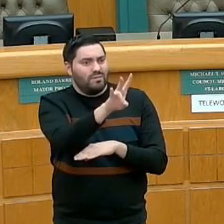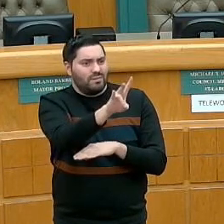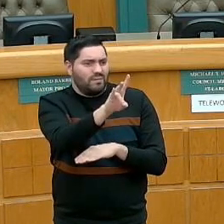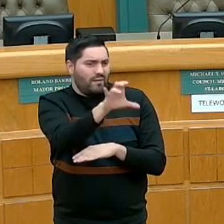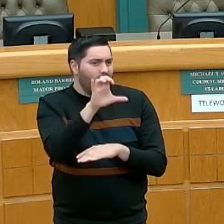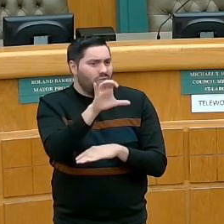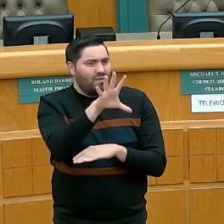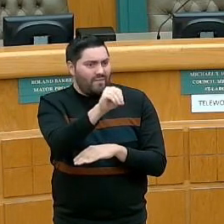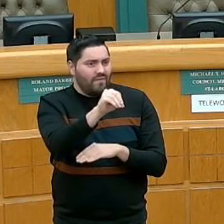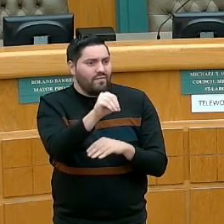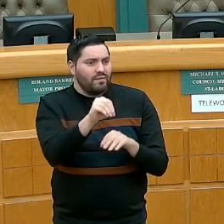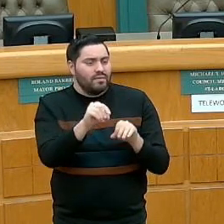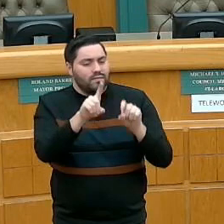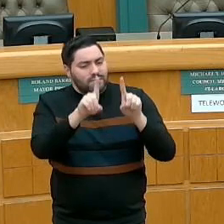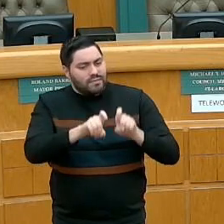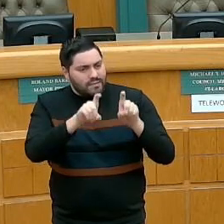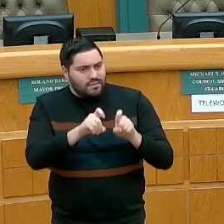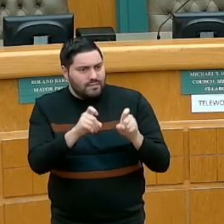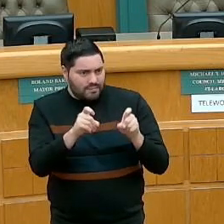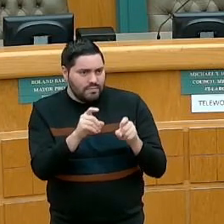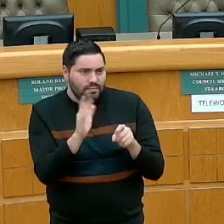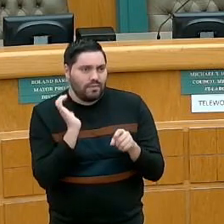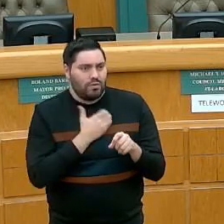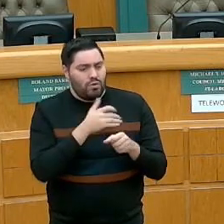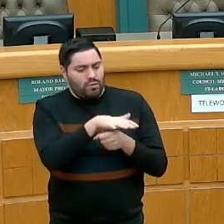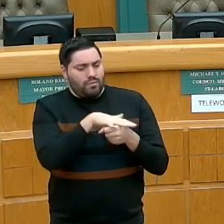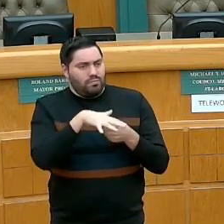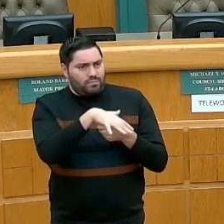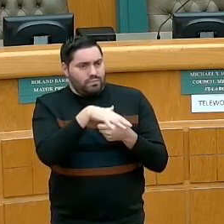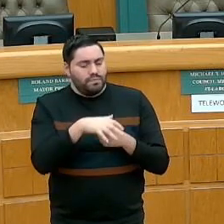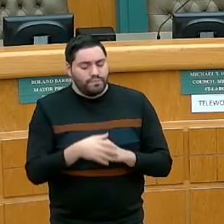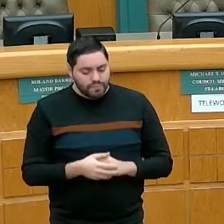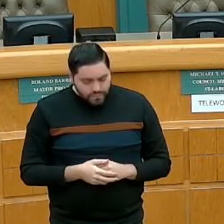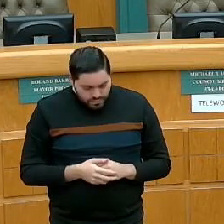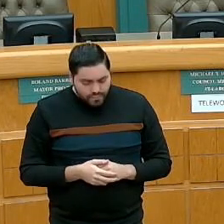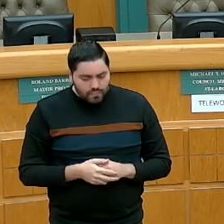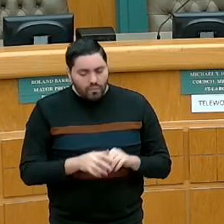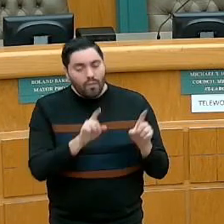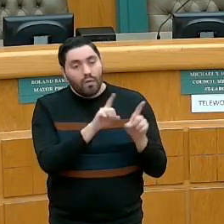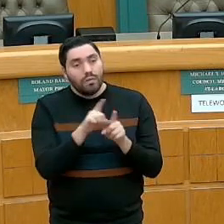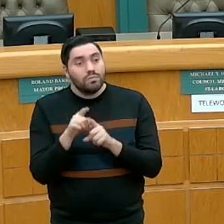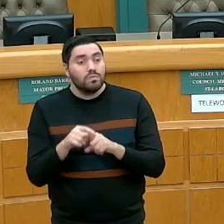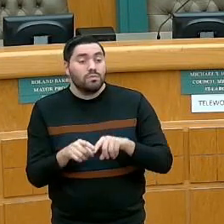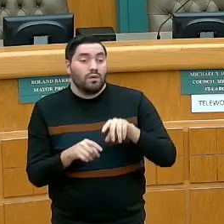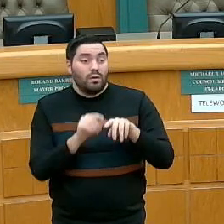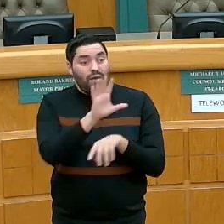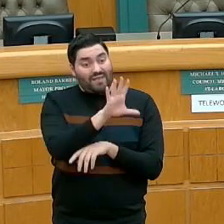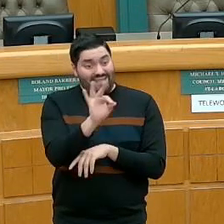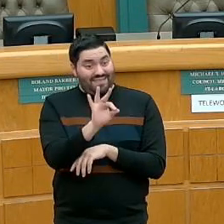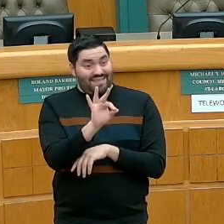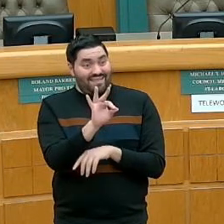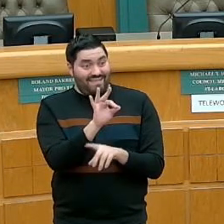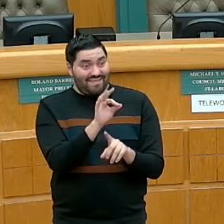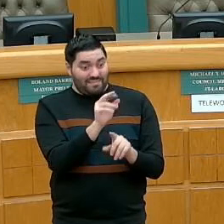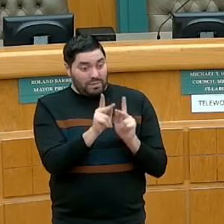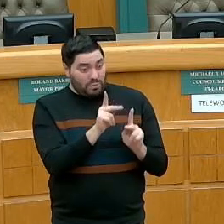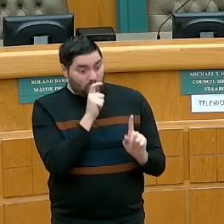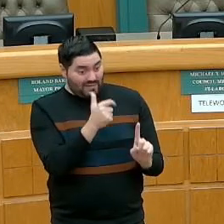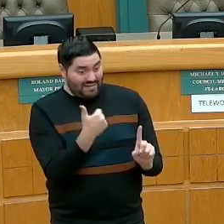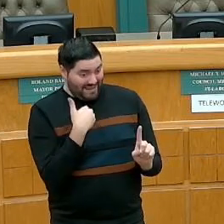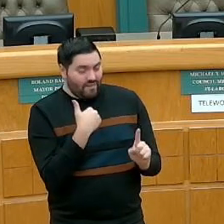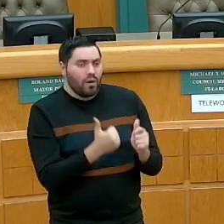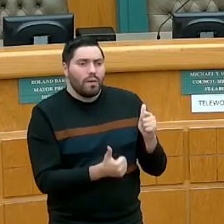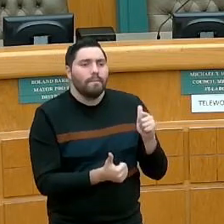conducted in our county area to date. And then of the 59 cases, the